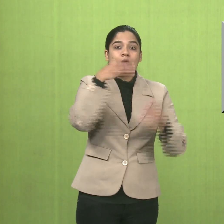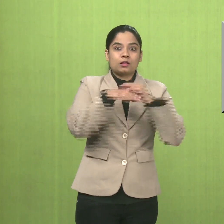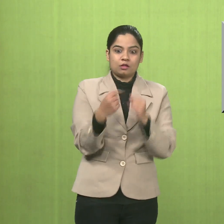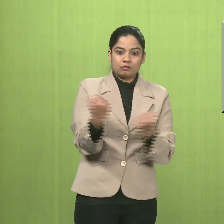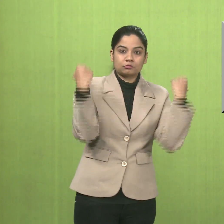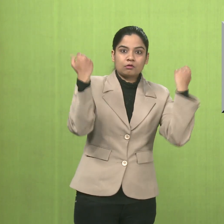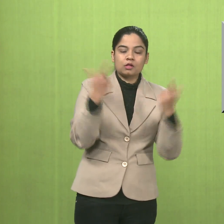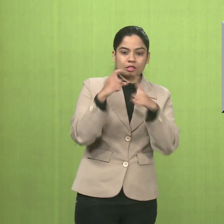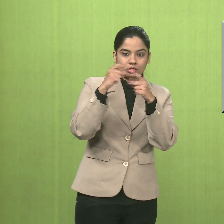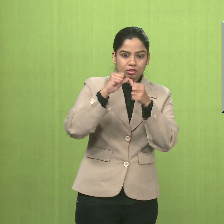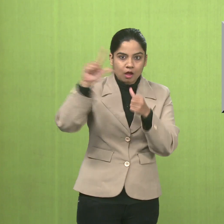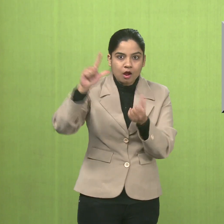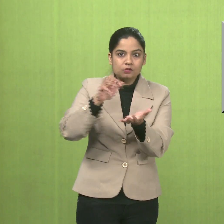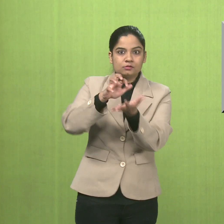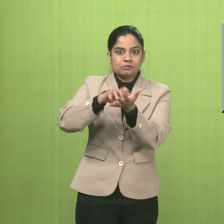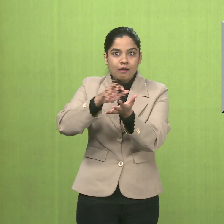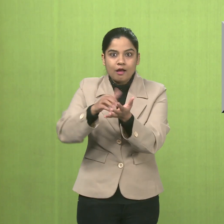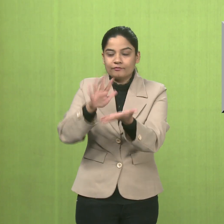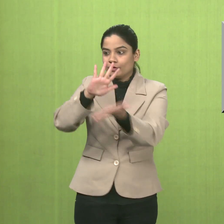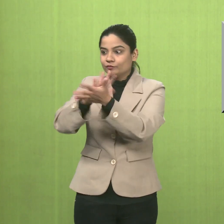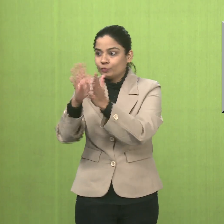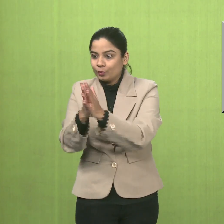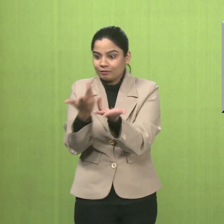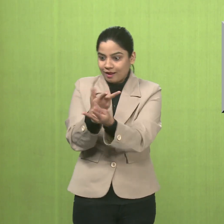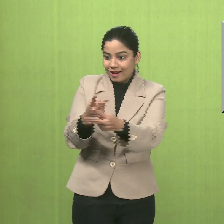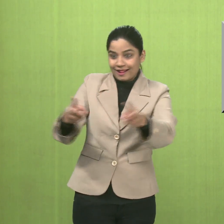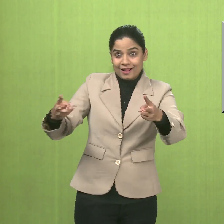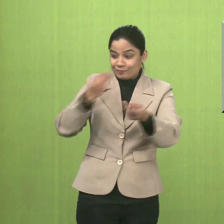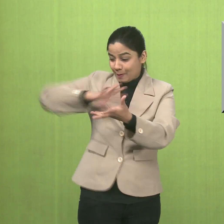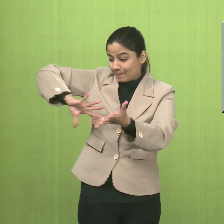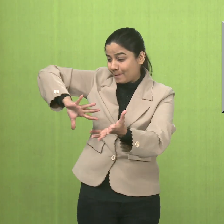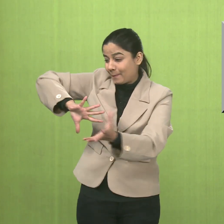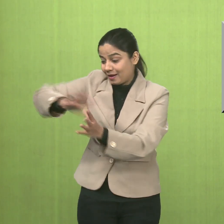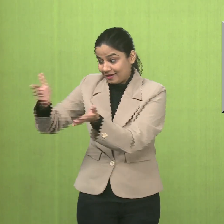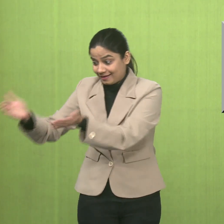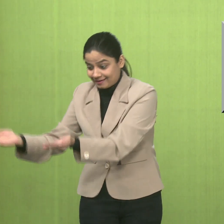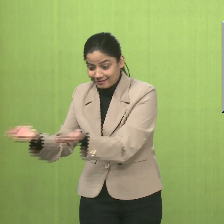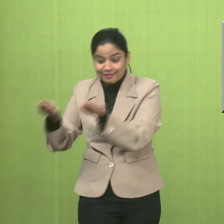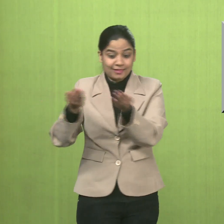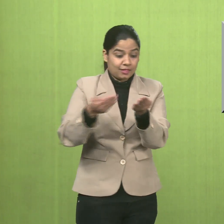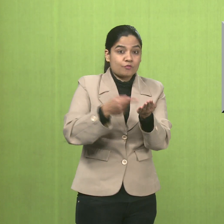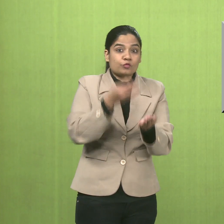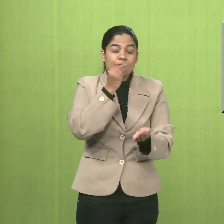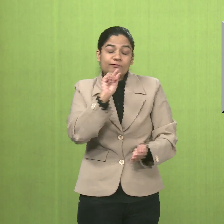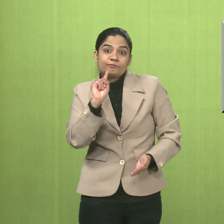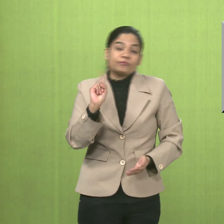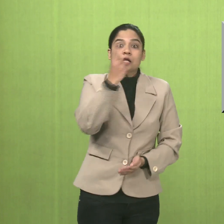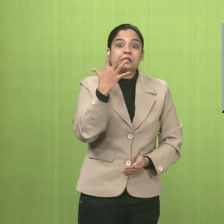there are male members also, female members also, be it dal, rice, vegetables, chapatis, when the food is prepared, who eats the food